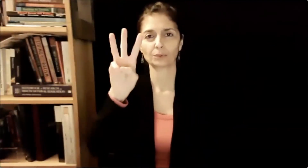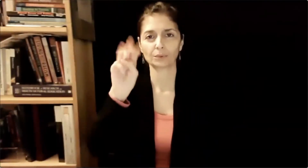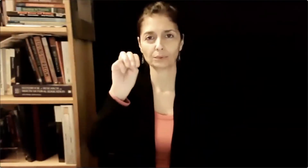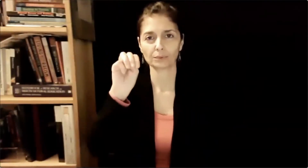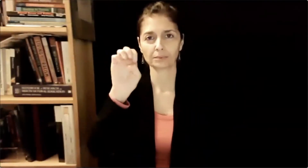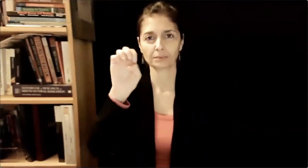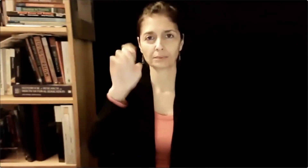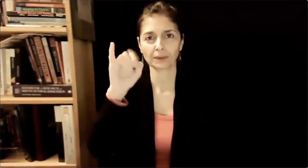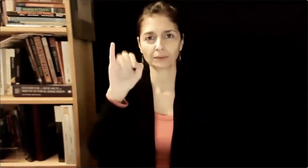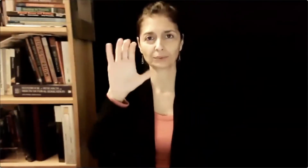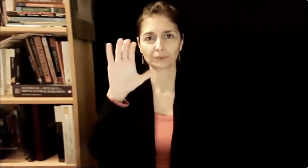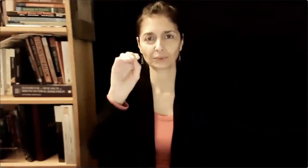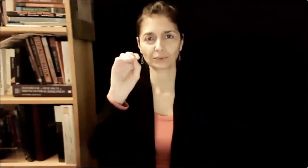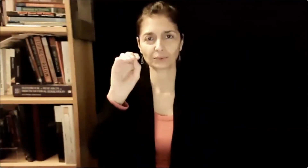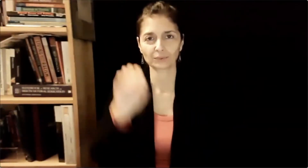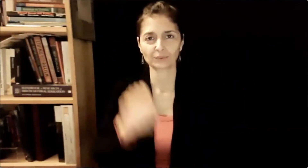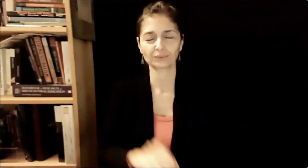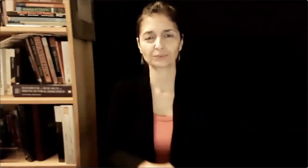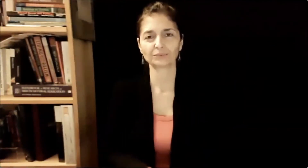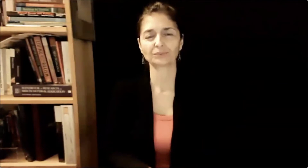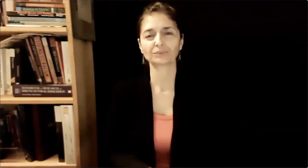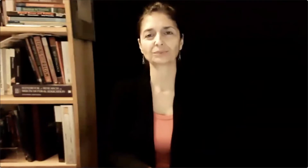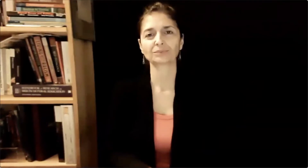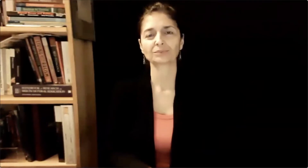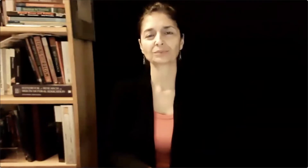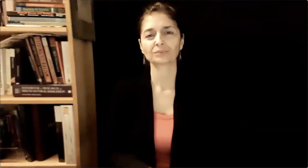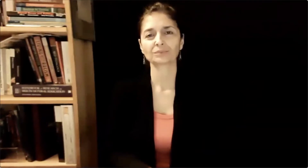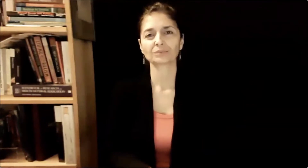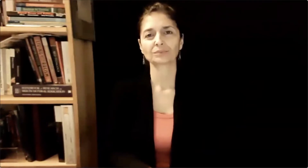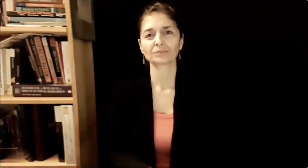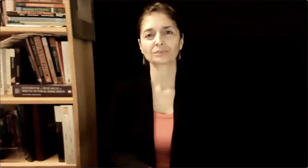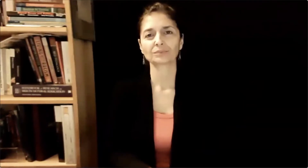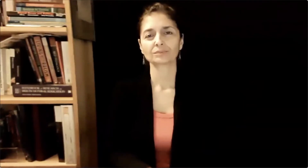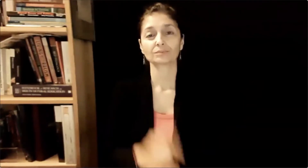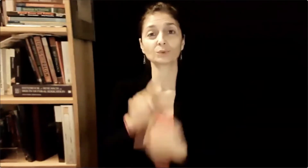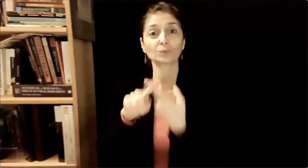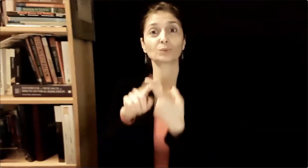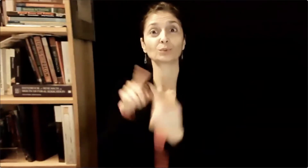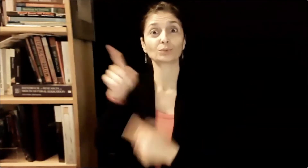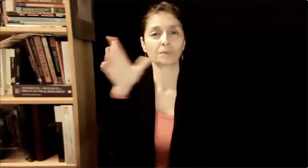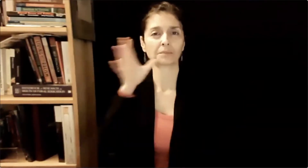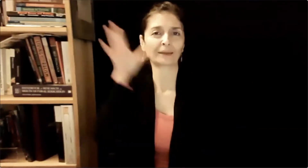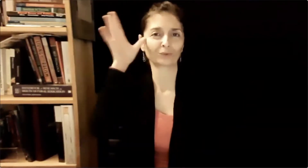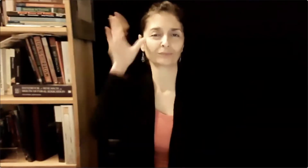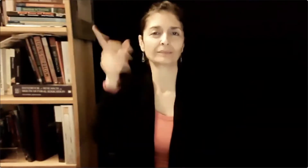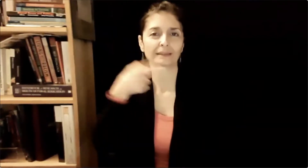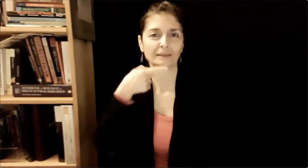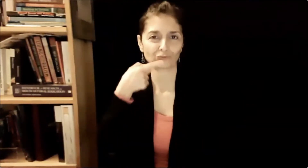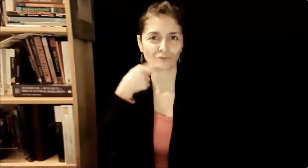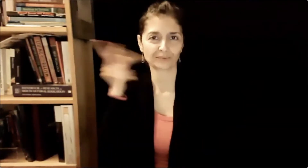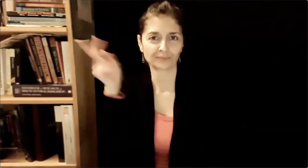and raised in New Mexico. to hearing